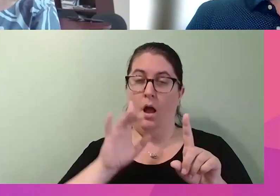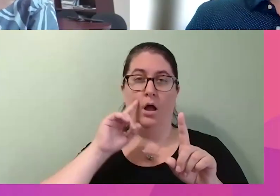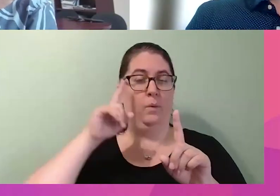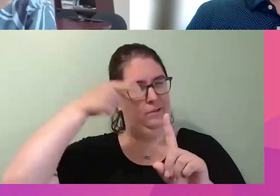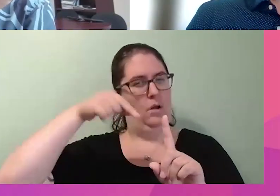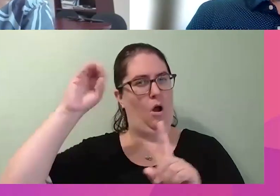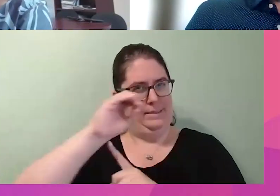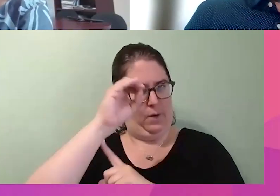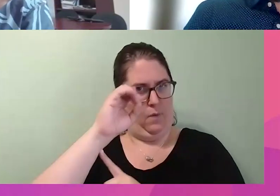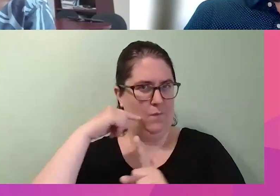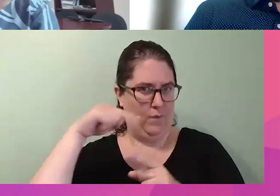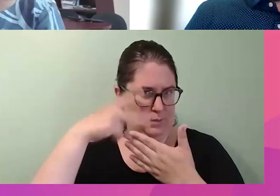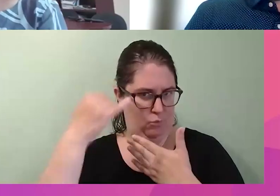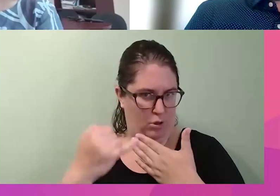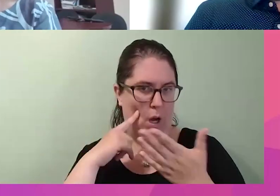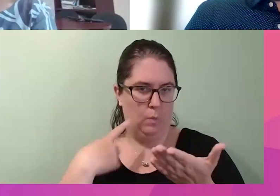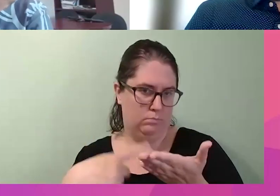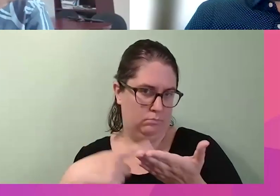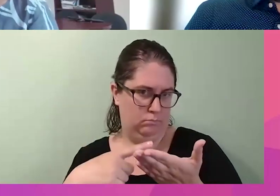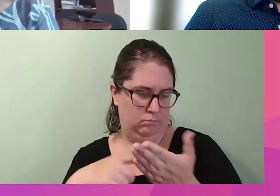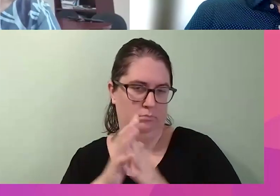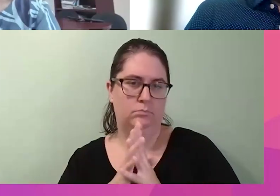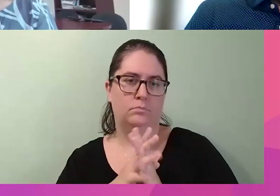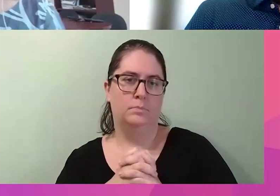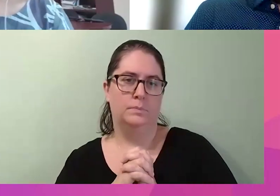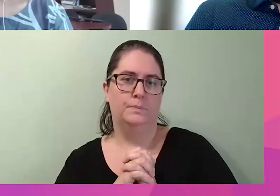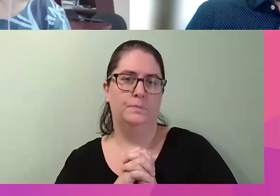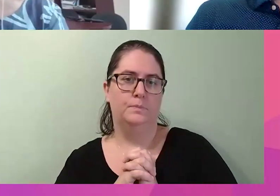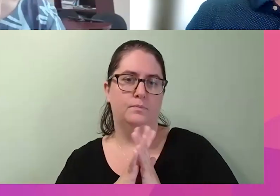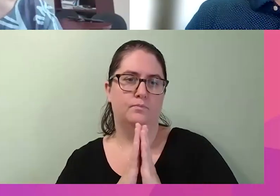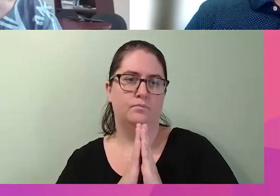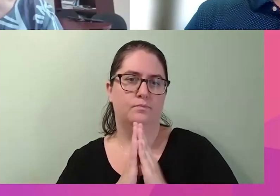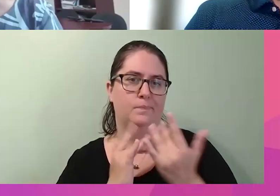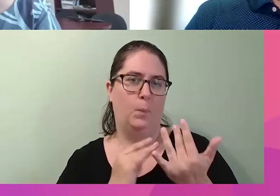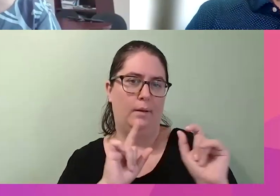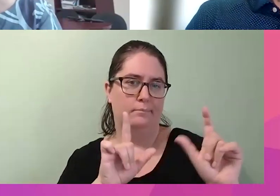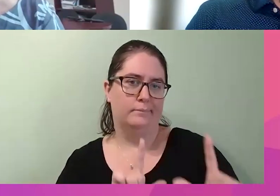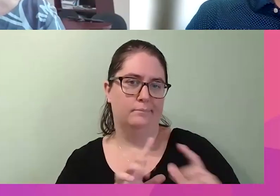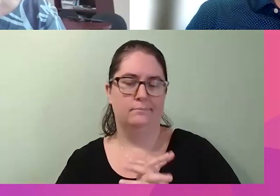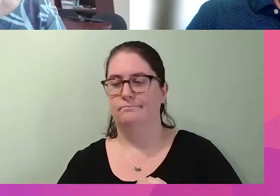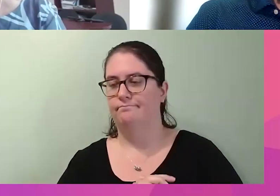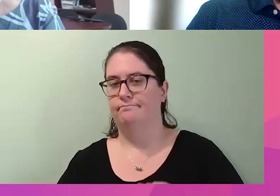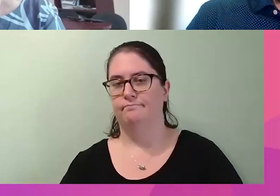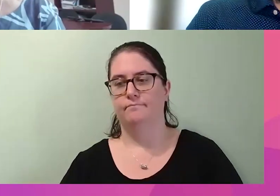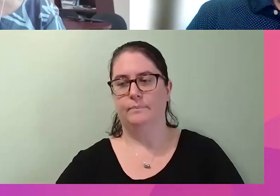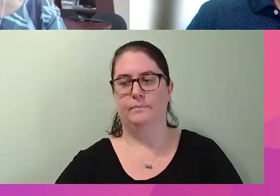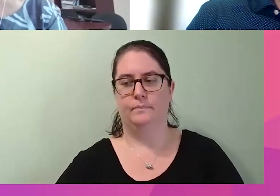Ontario in this project. I'll just wait for the next slide